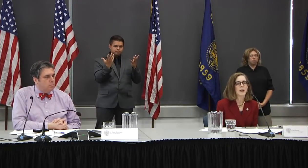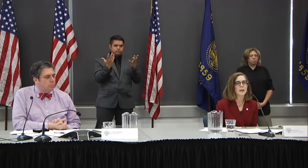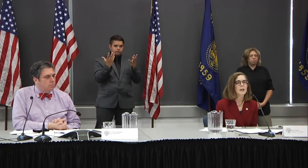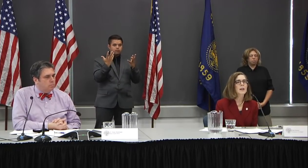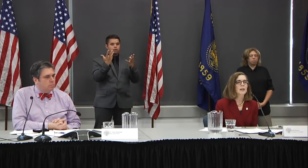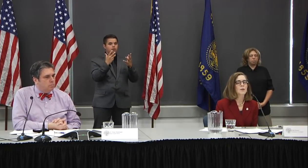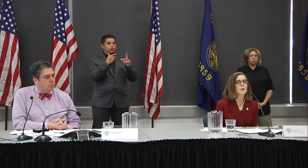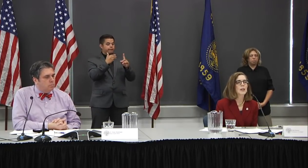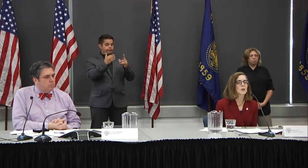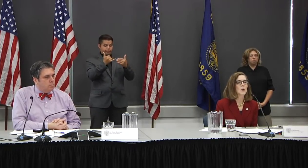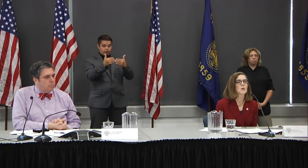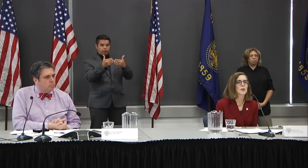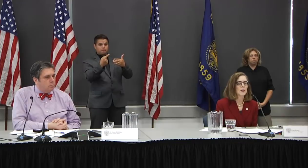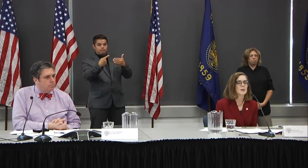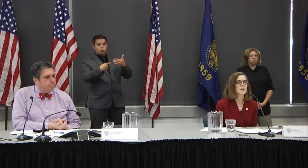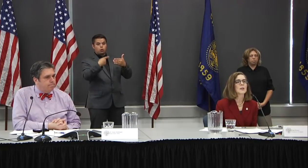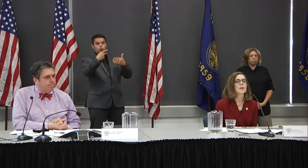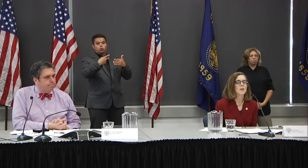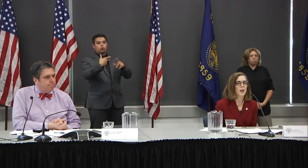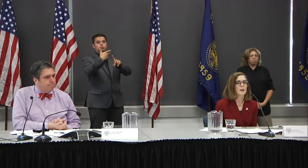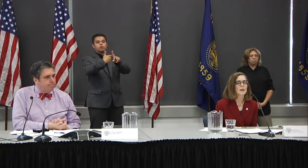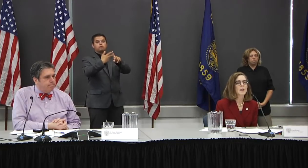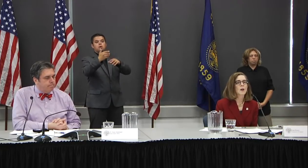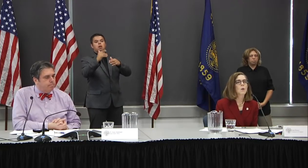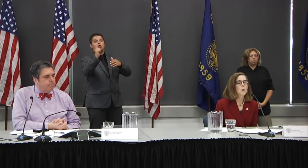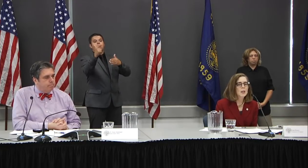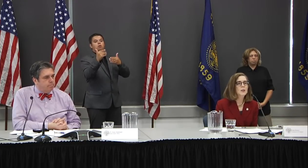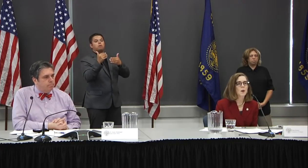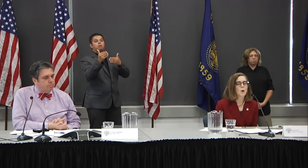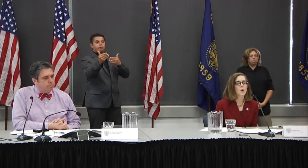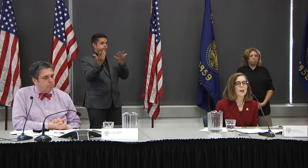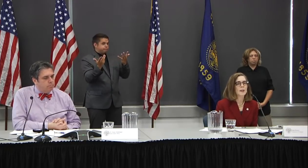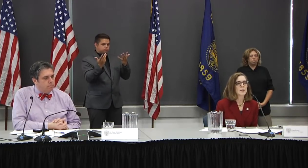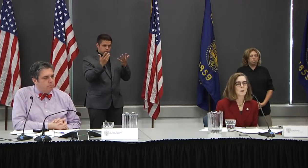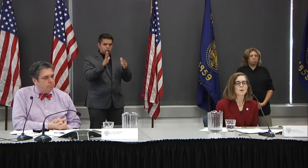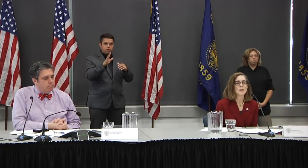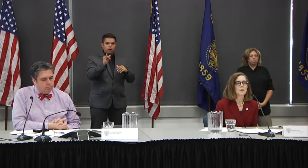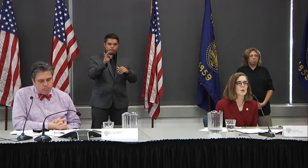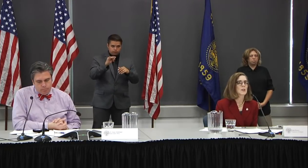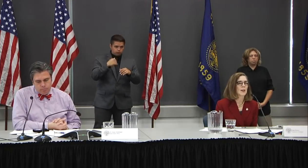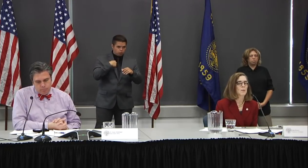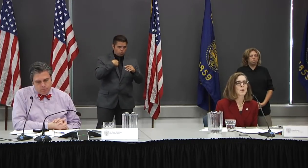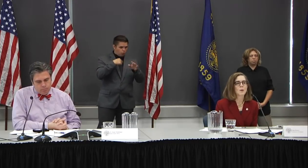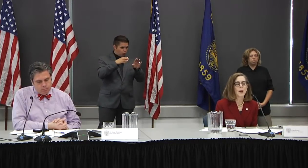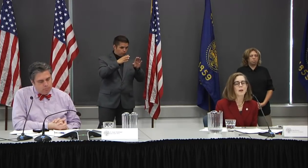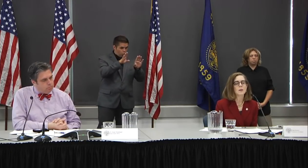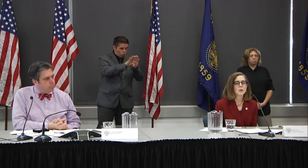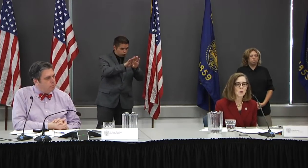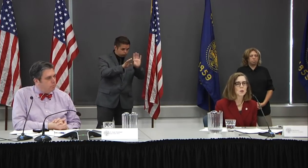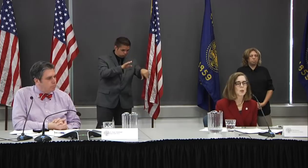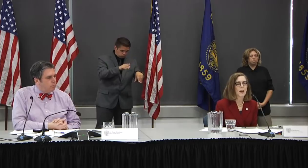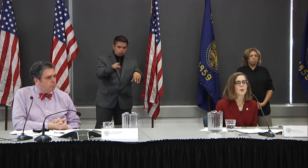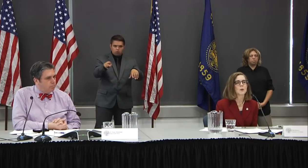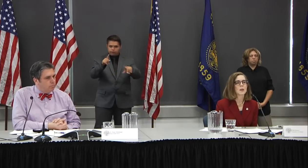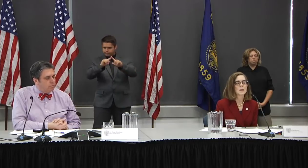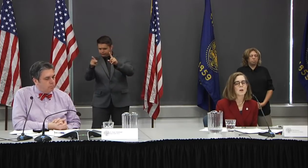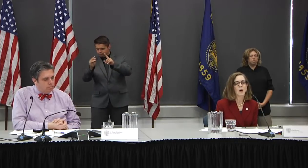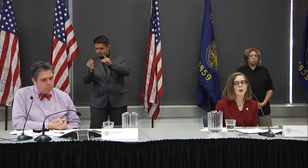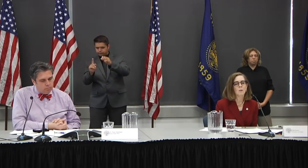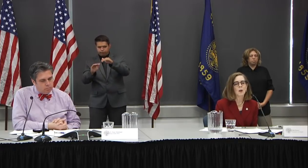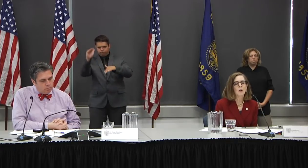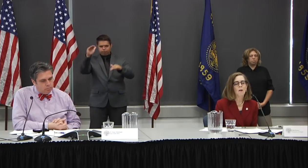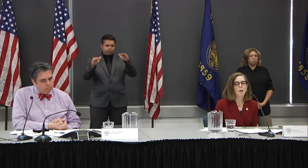can say, if we close this, then we know anecdotally, for example, that social